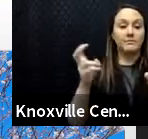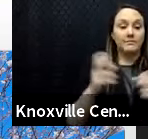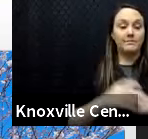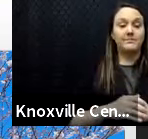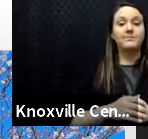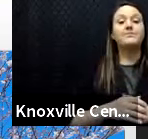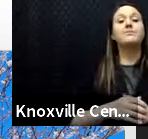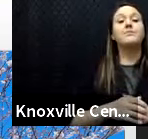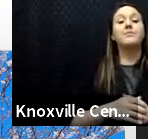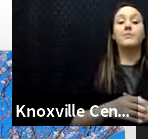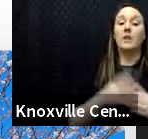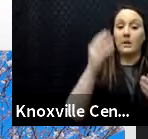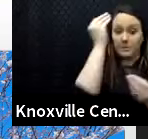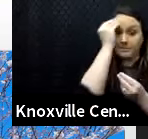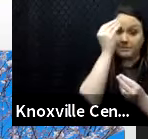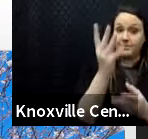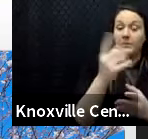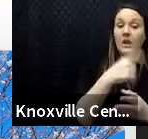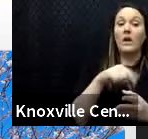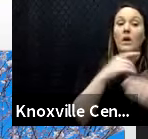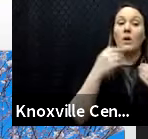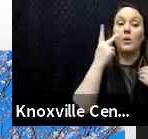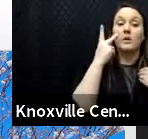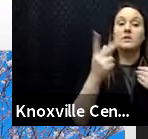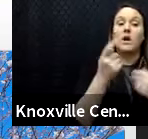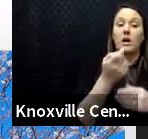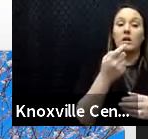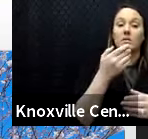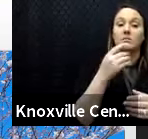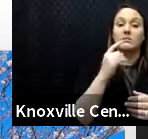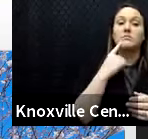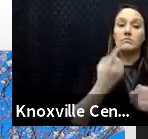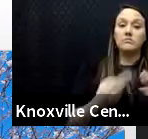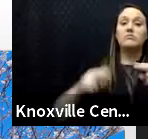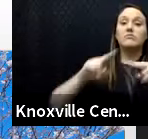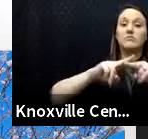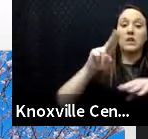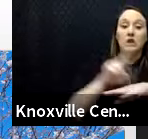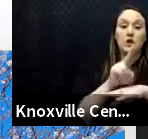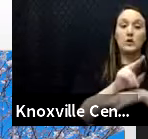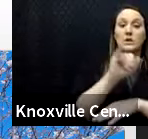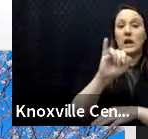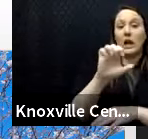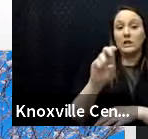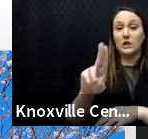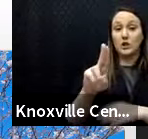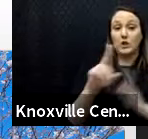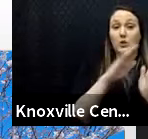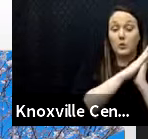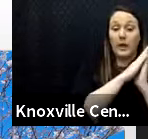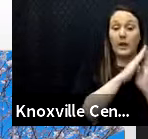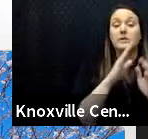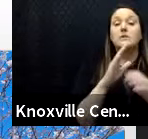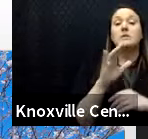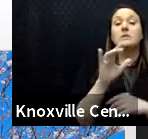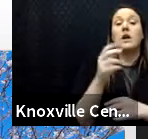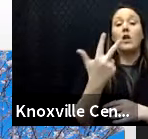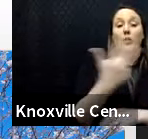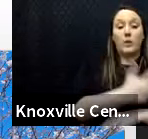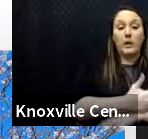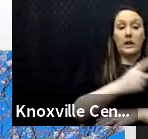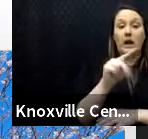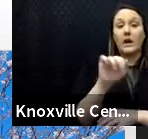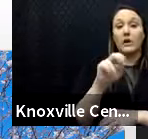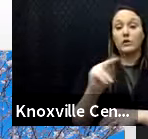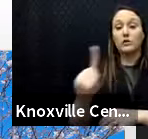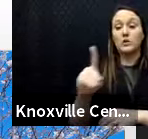we did experience a statistically significant increase in the utilization of ICU beds. A 3-day trend of